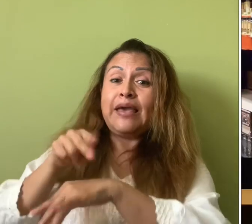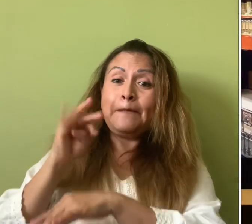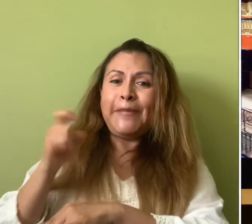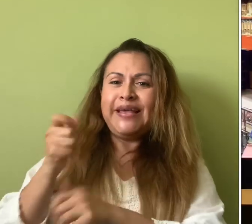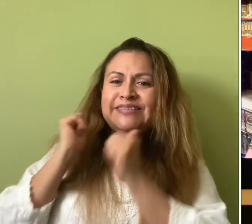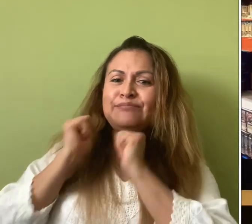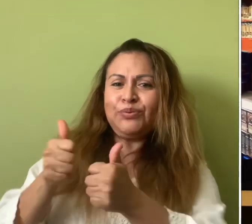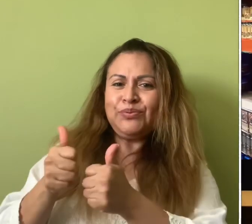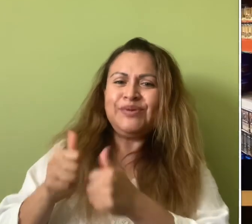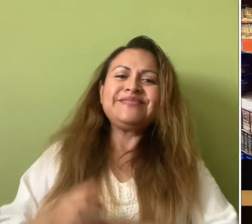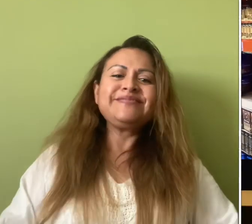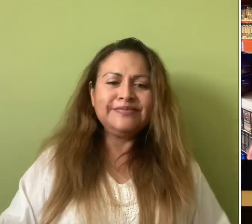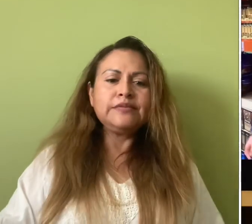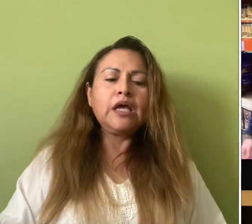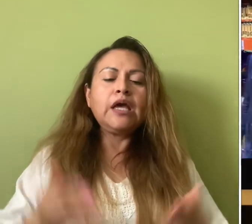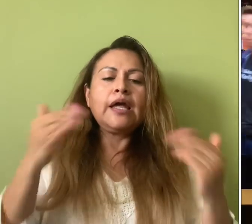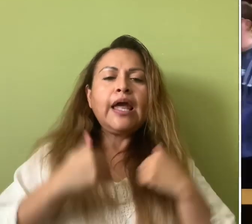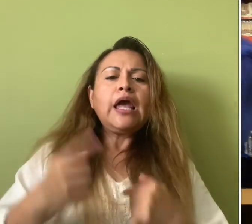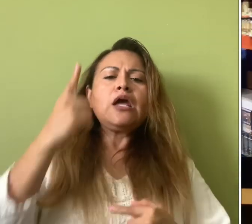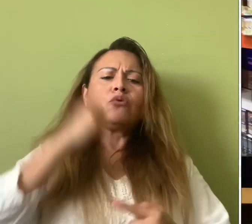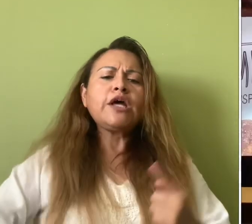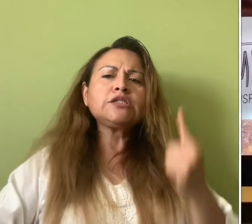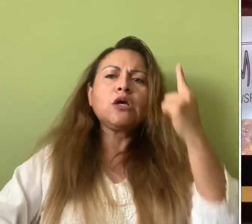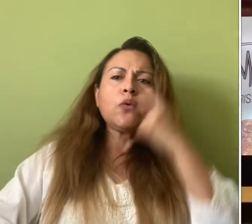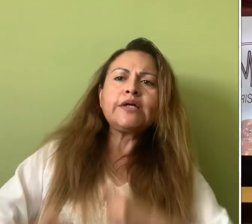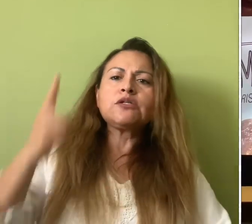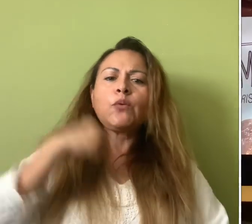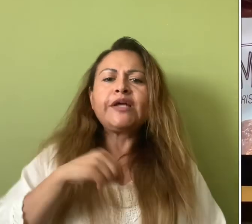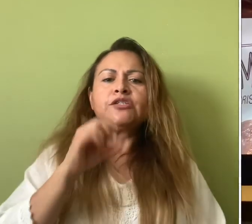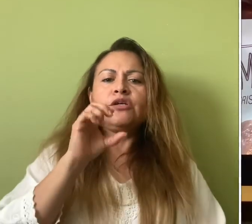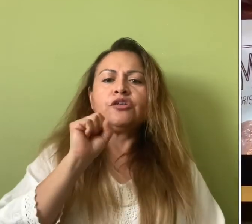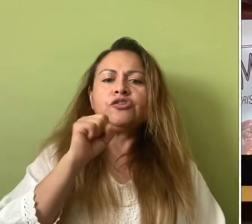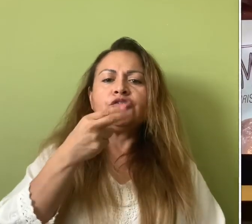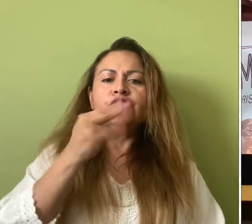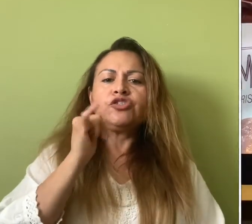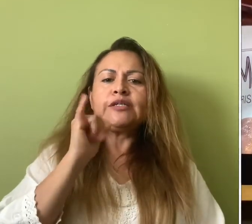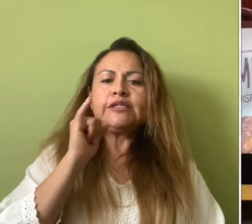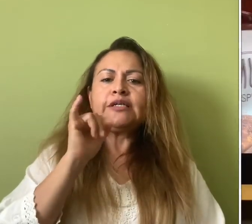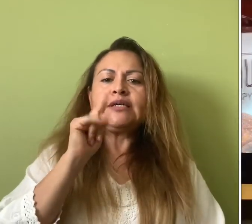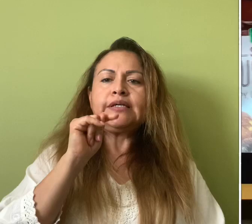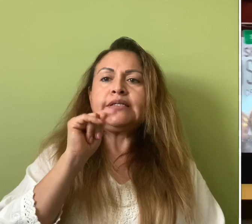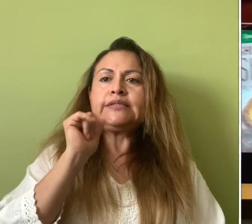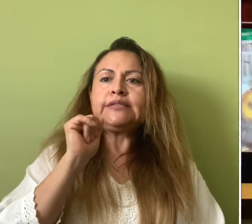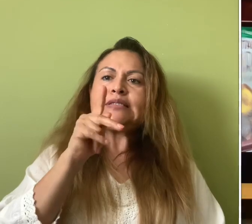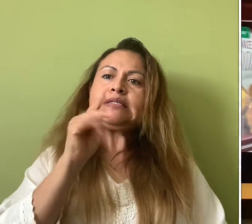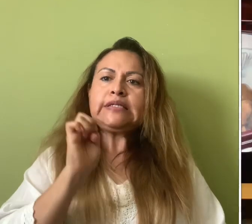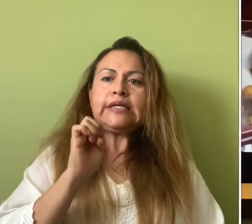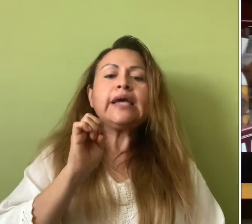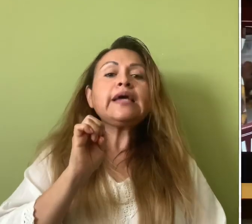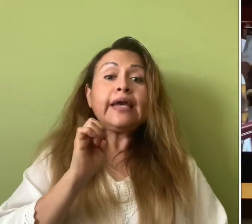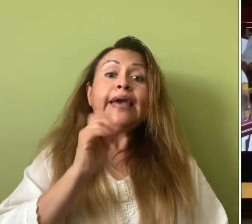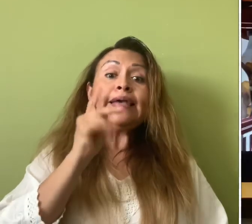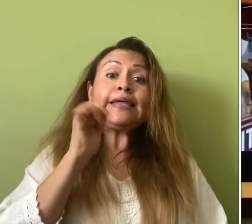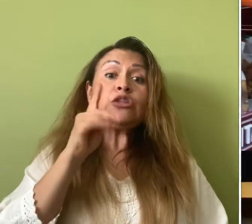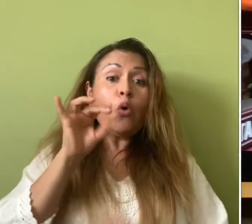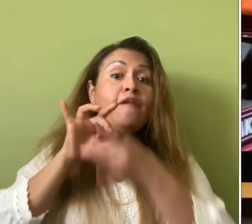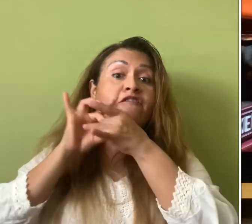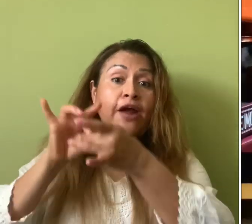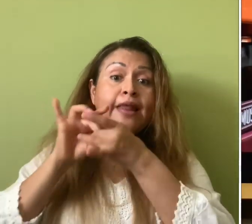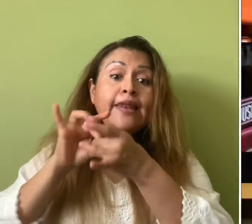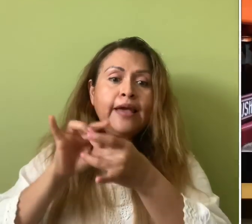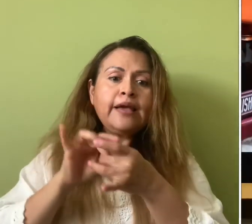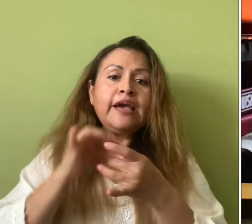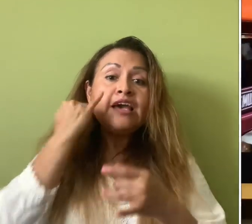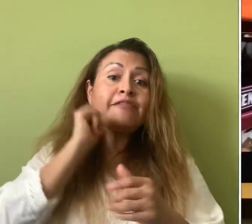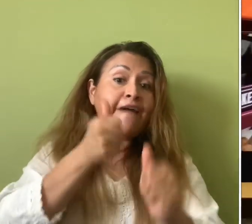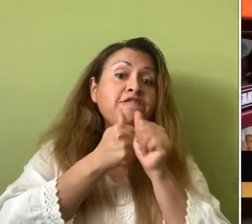Costco. I've been getting a lot of questions about these shiitake mushroom snacks on Instagram because they're keto friendly. By the way, if you're not following me